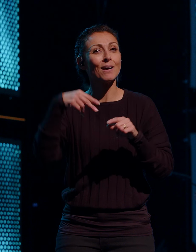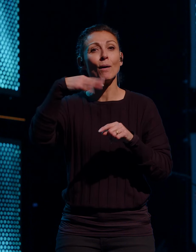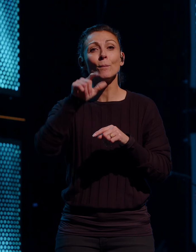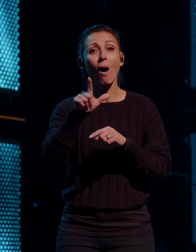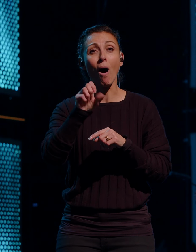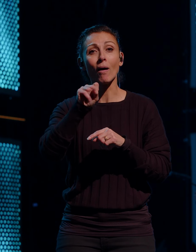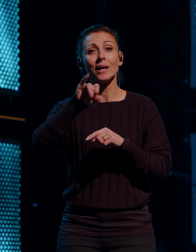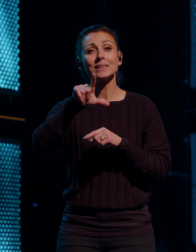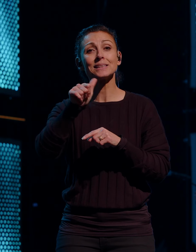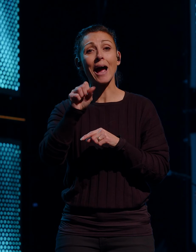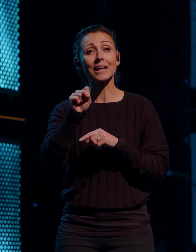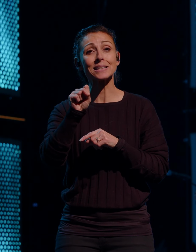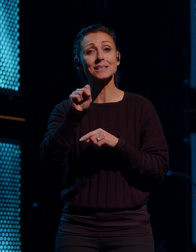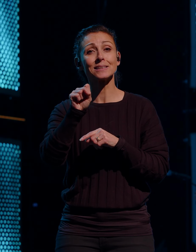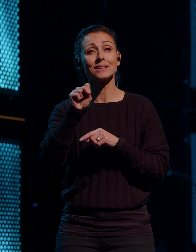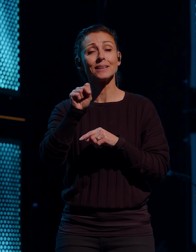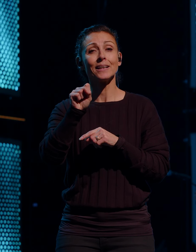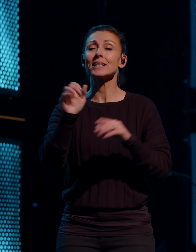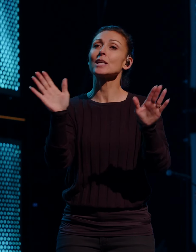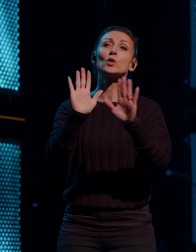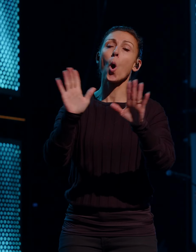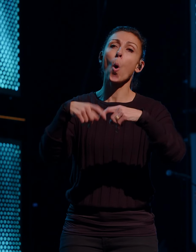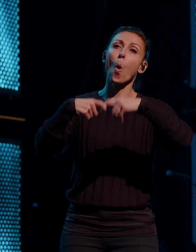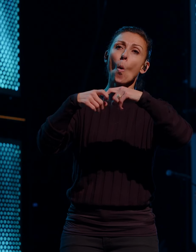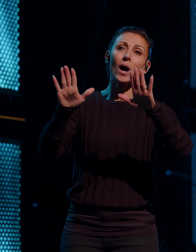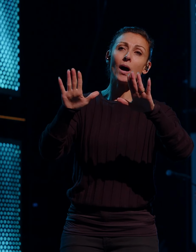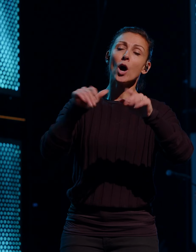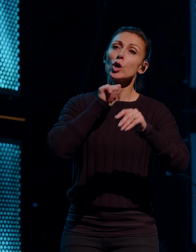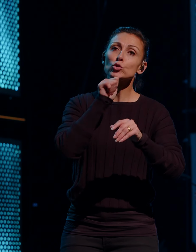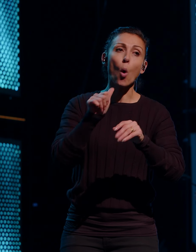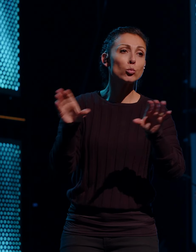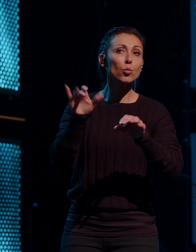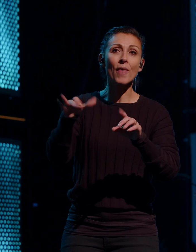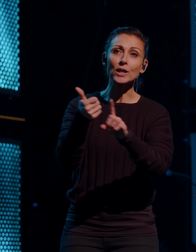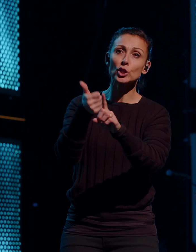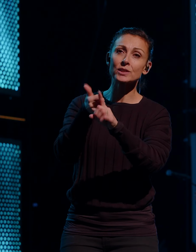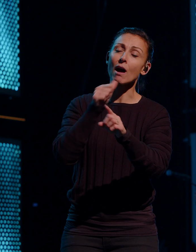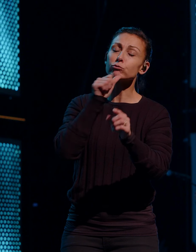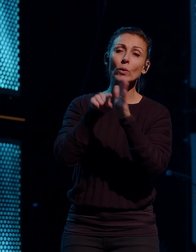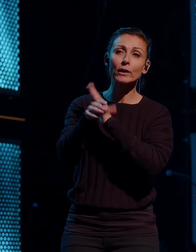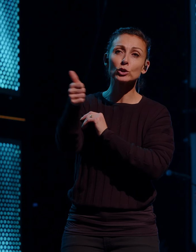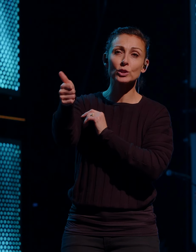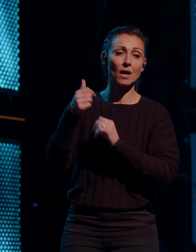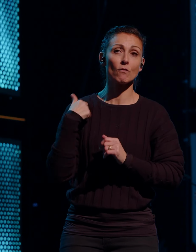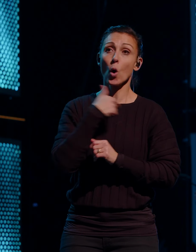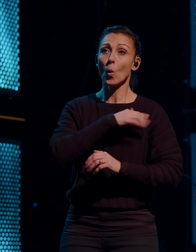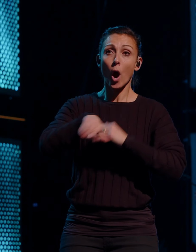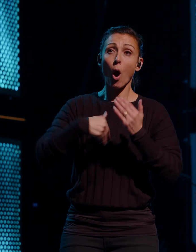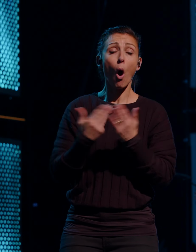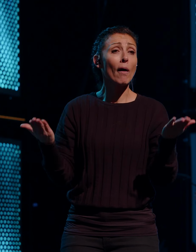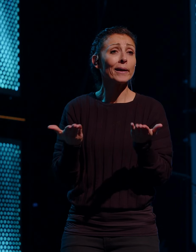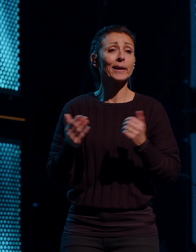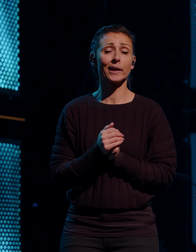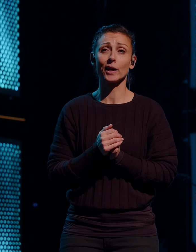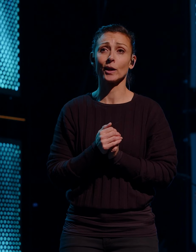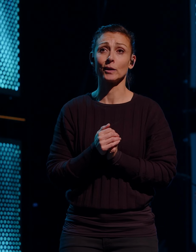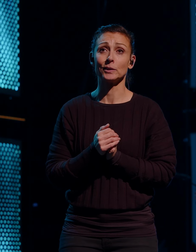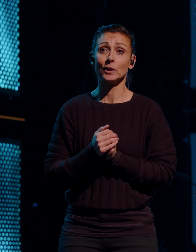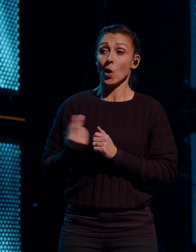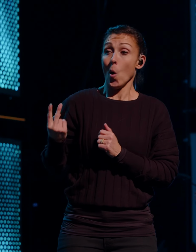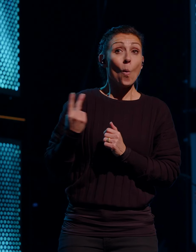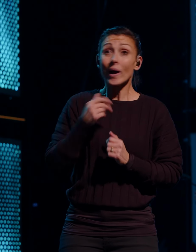stop. Stop, don't do that to yourself. We're all here. We're all here, and we're